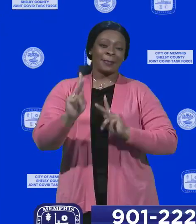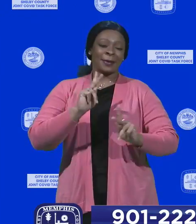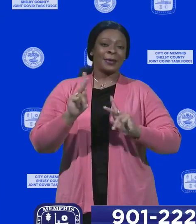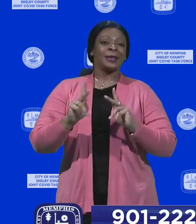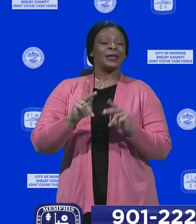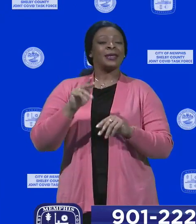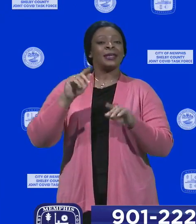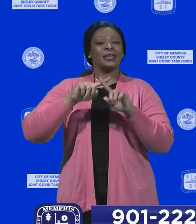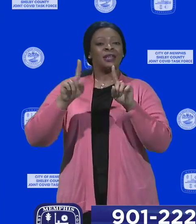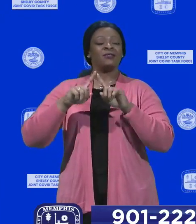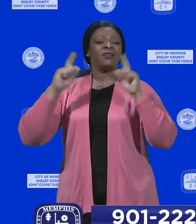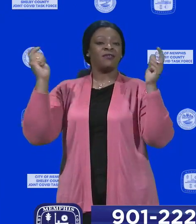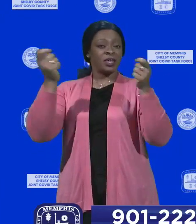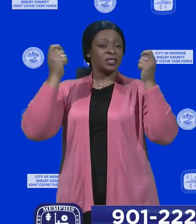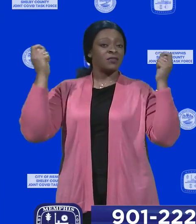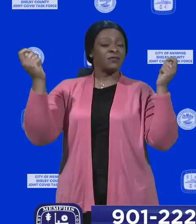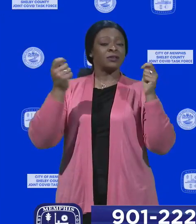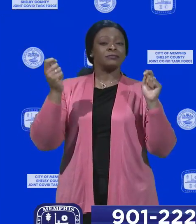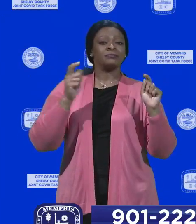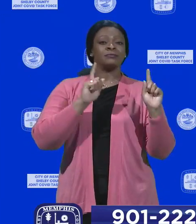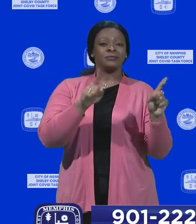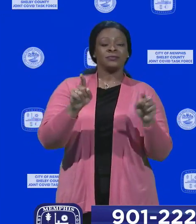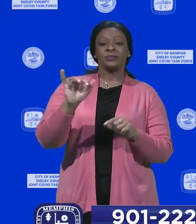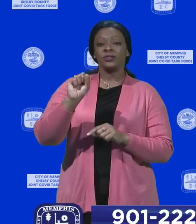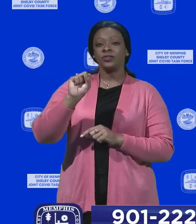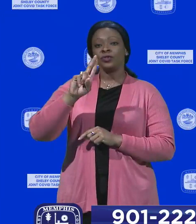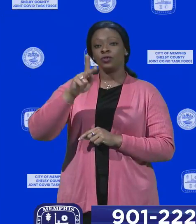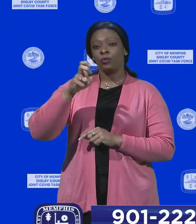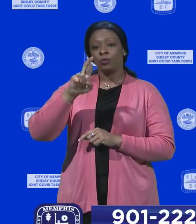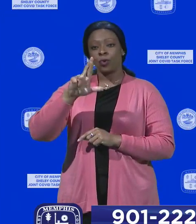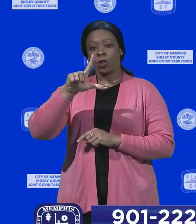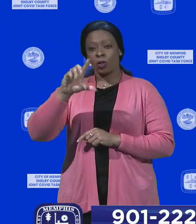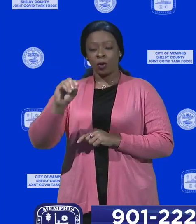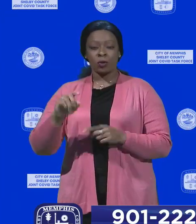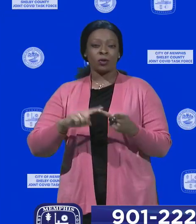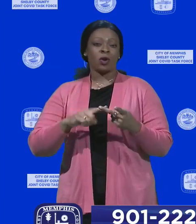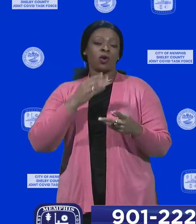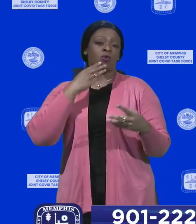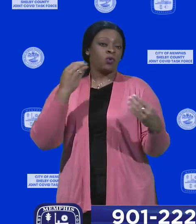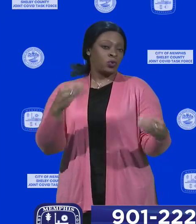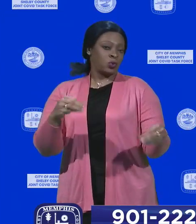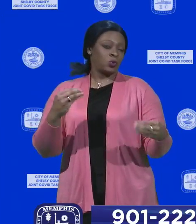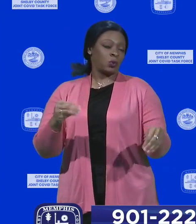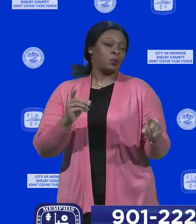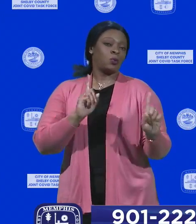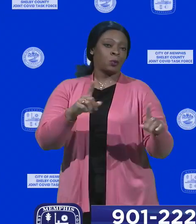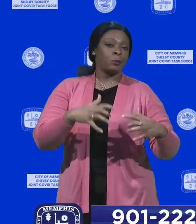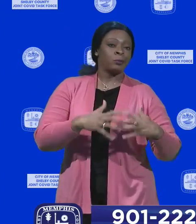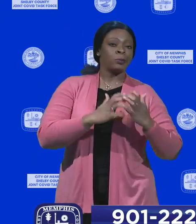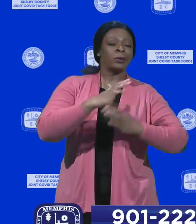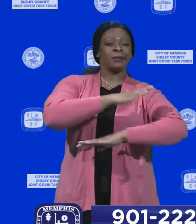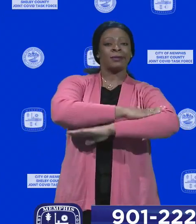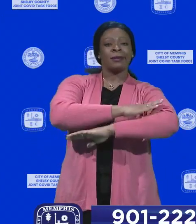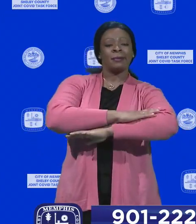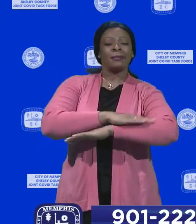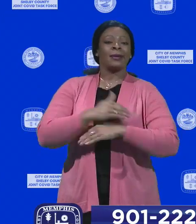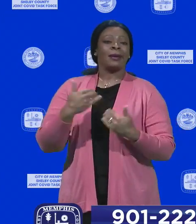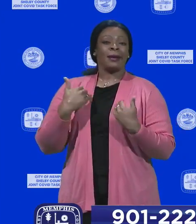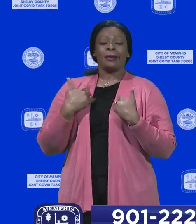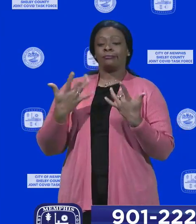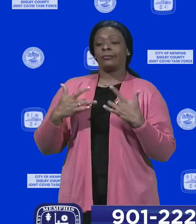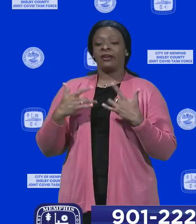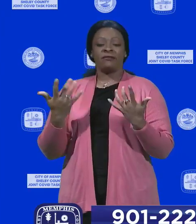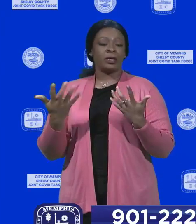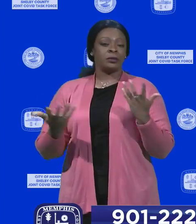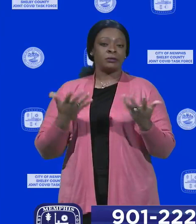at festivals, places like super low grocery stores. Also, we had some